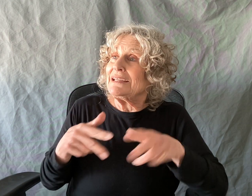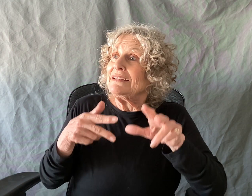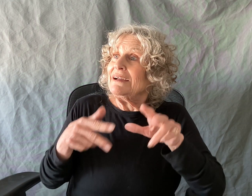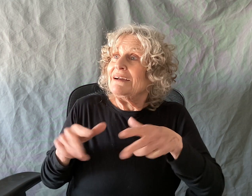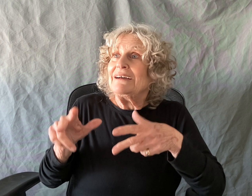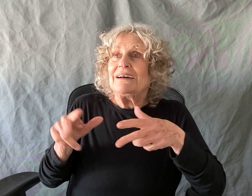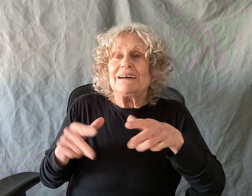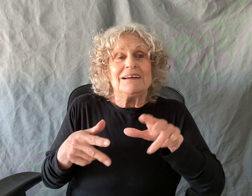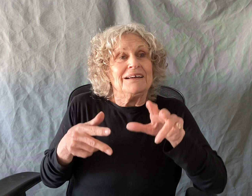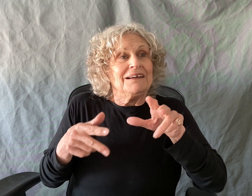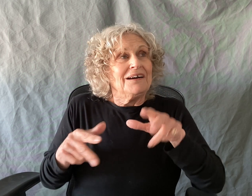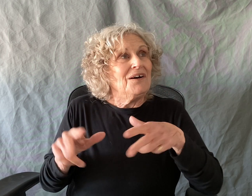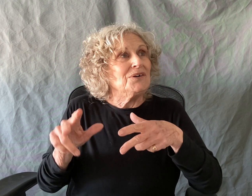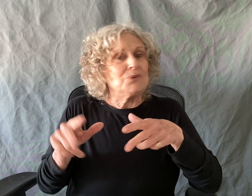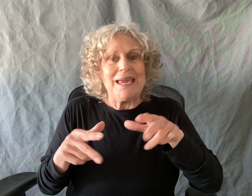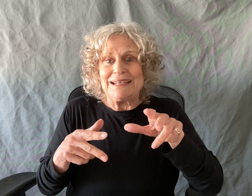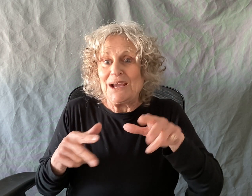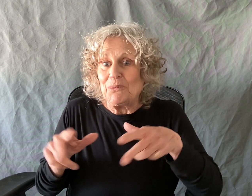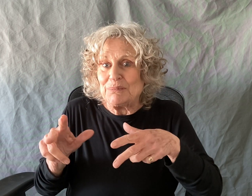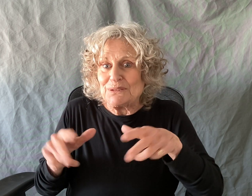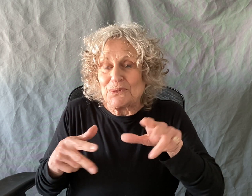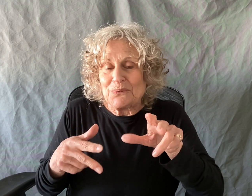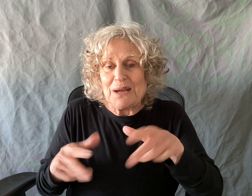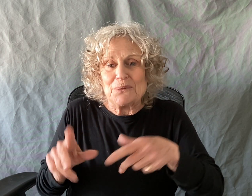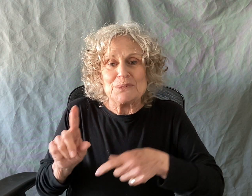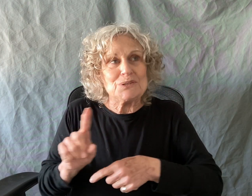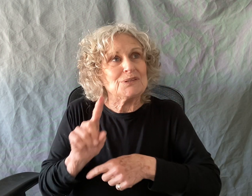and you can't help but look around when you're in the